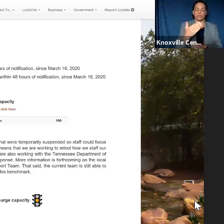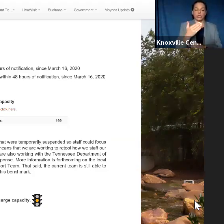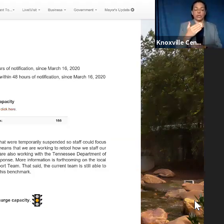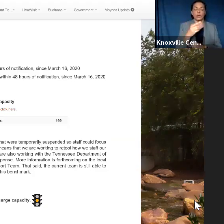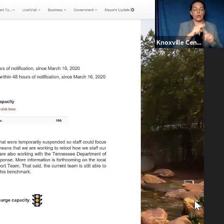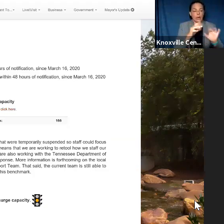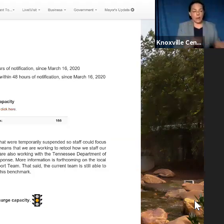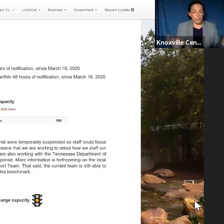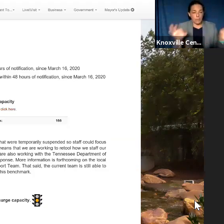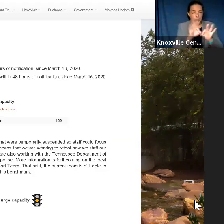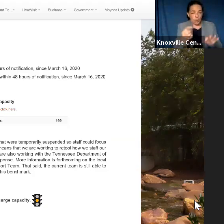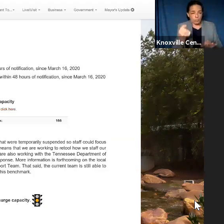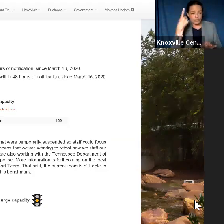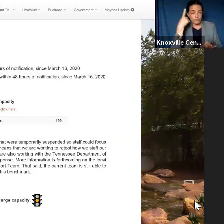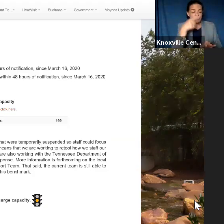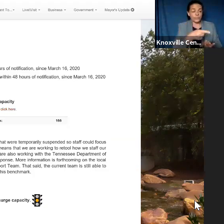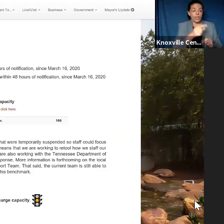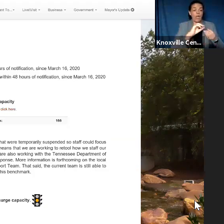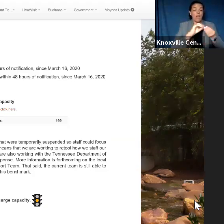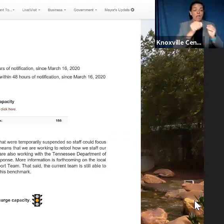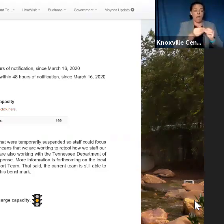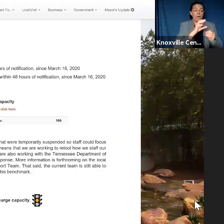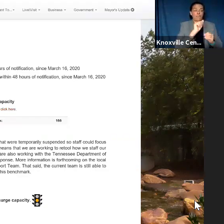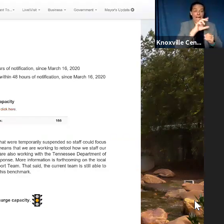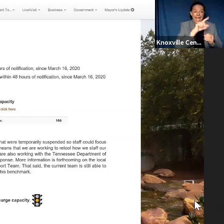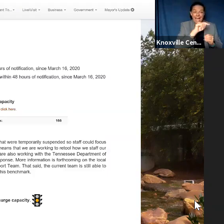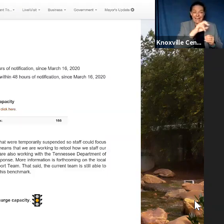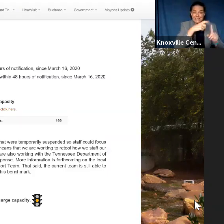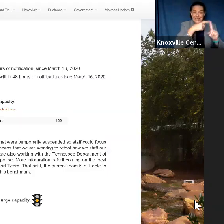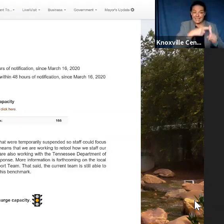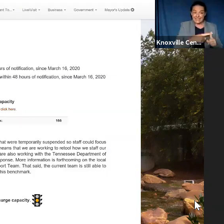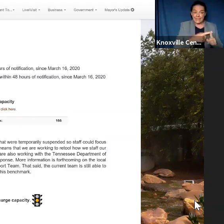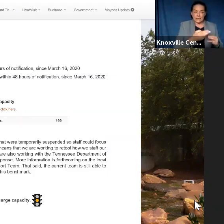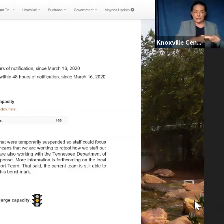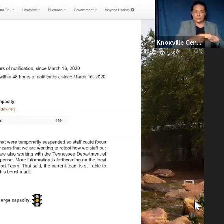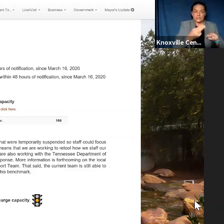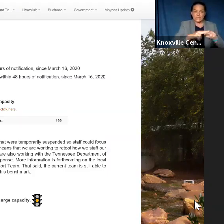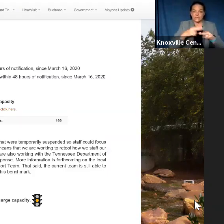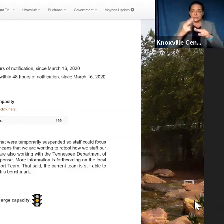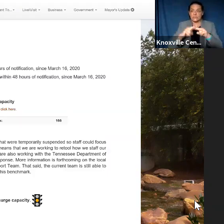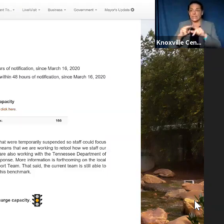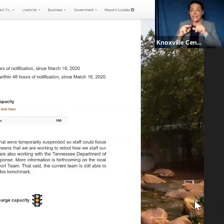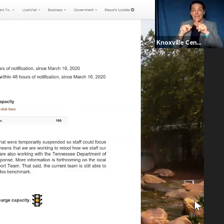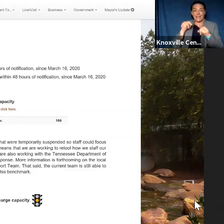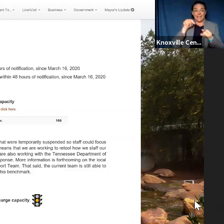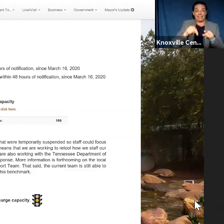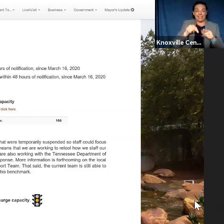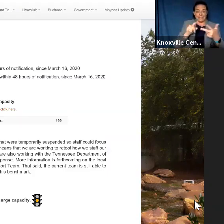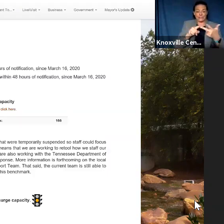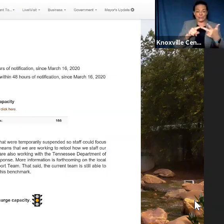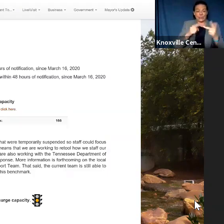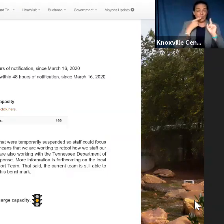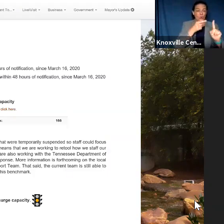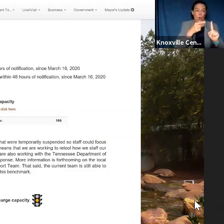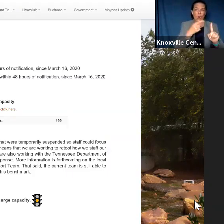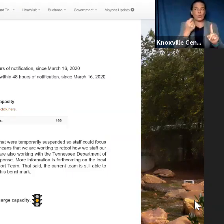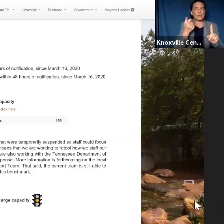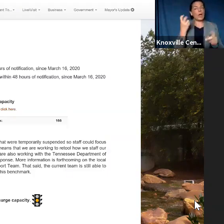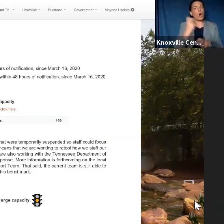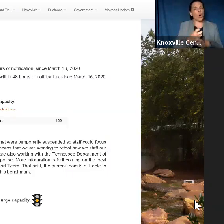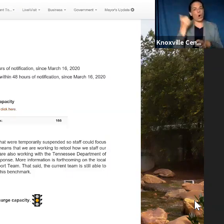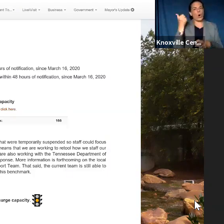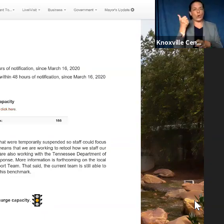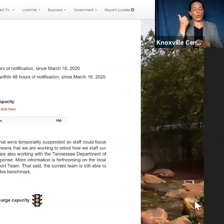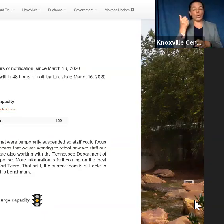active cases increasing, this goal is getting harder to reach. We have staff beginning to come to work or beginning at home from